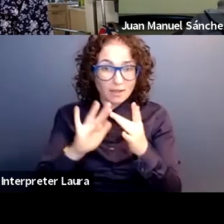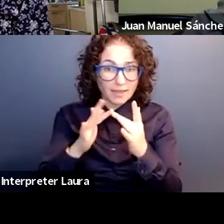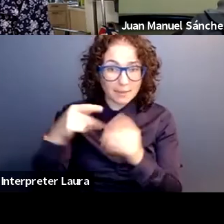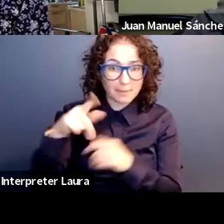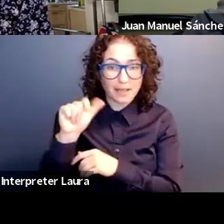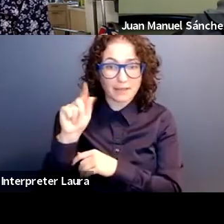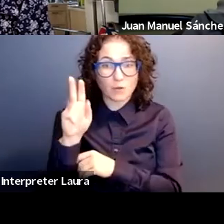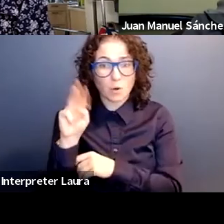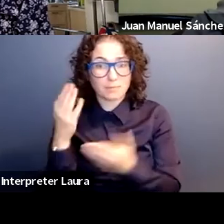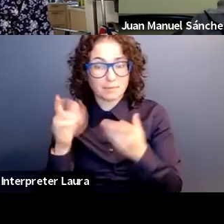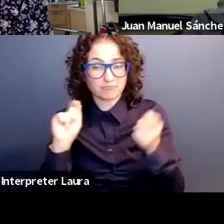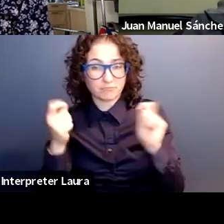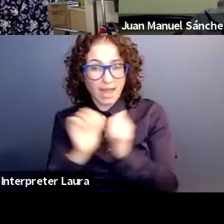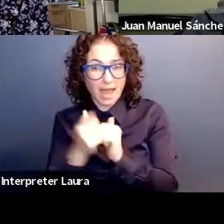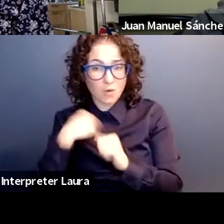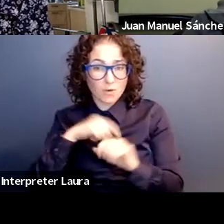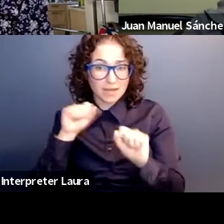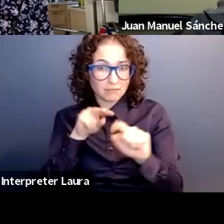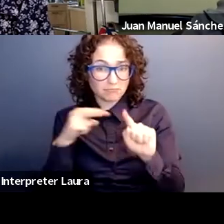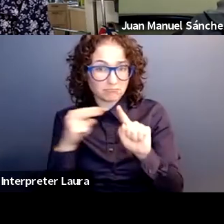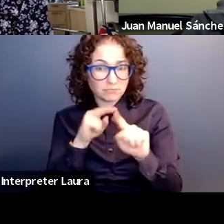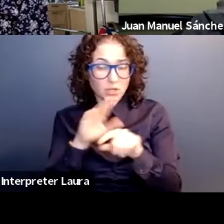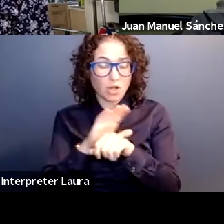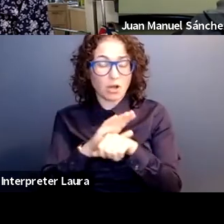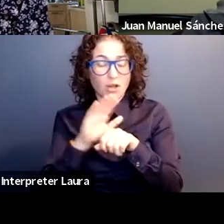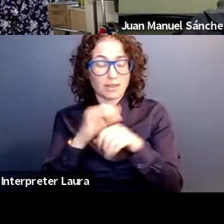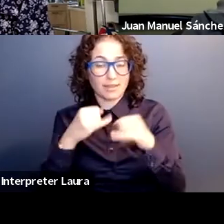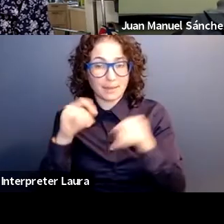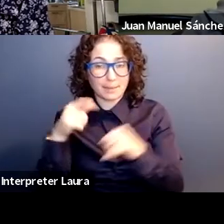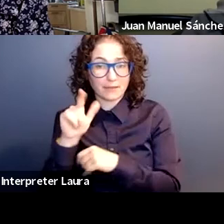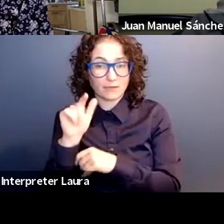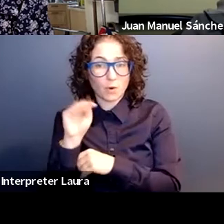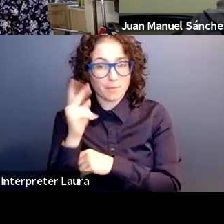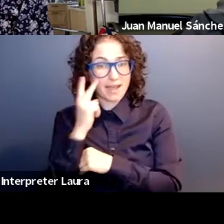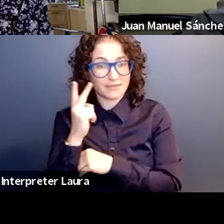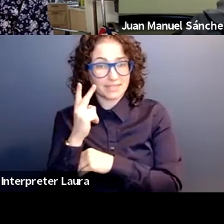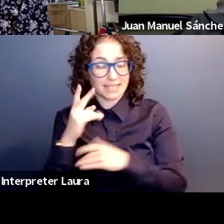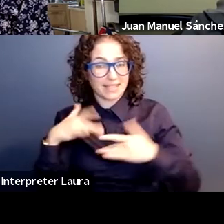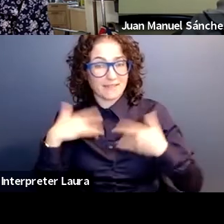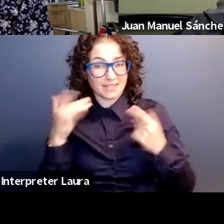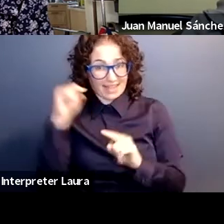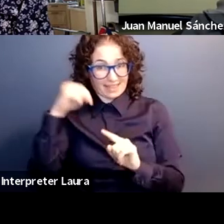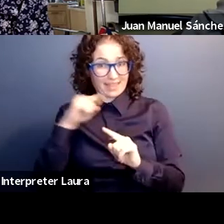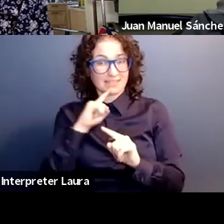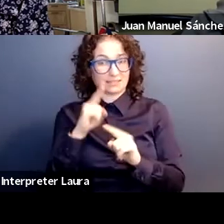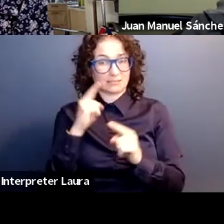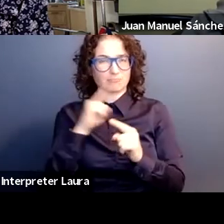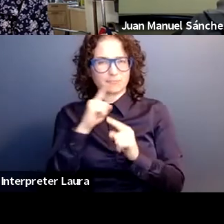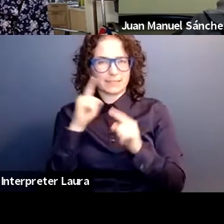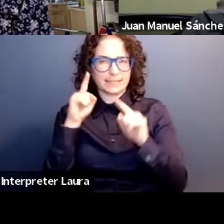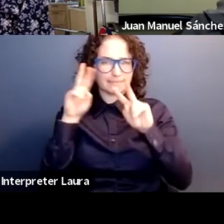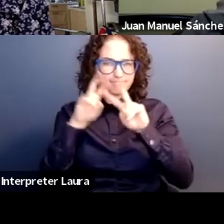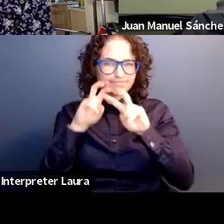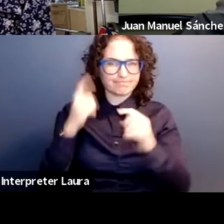and online platforms. I've seen more virtual events like this one critically think about inclusion that includes a variety of